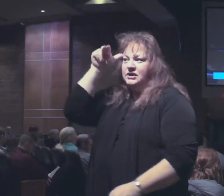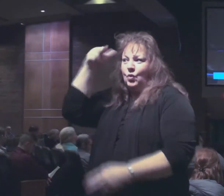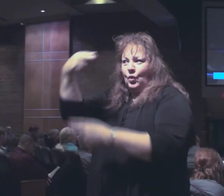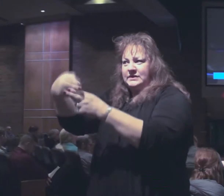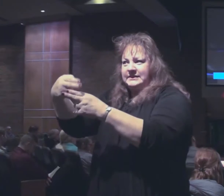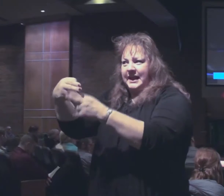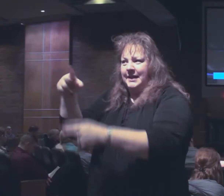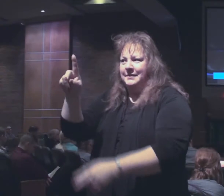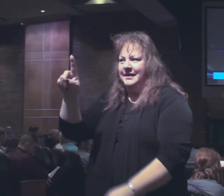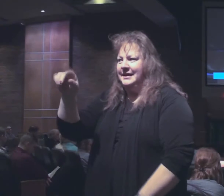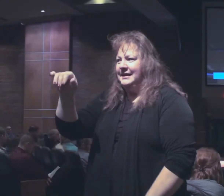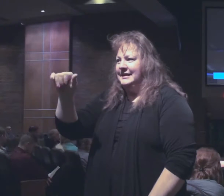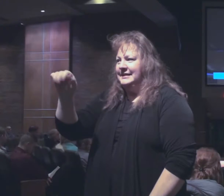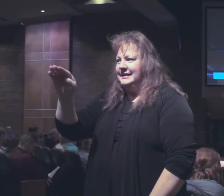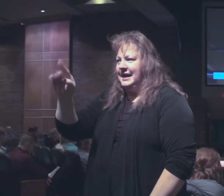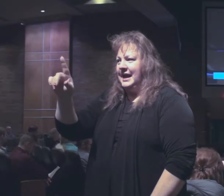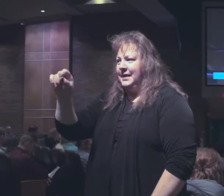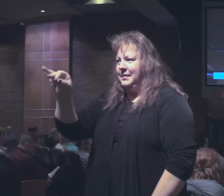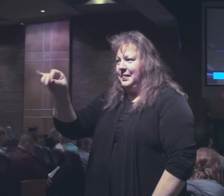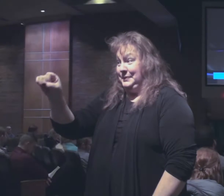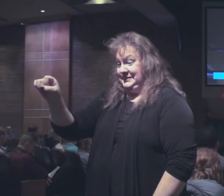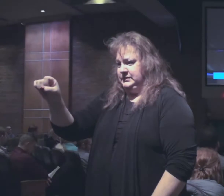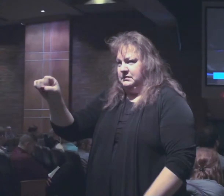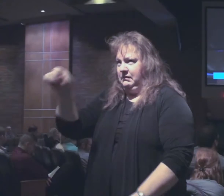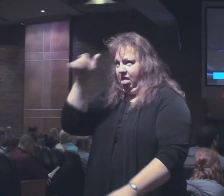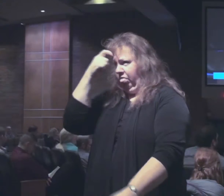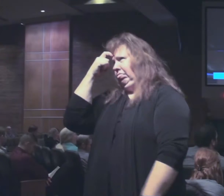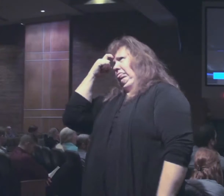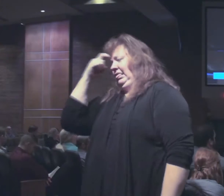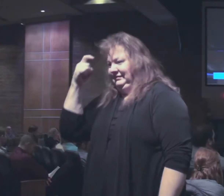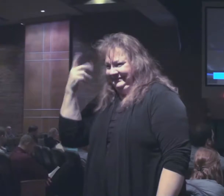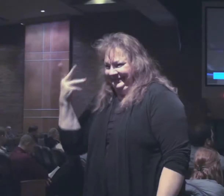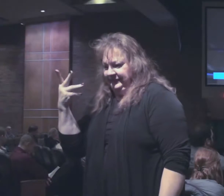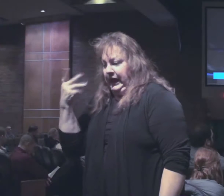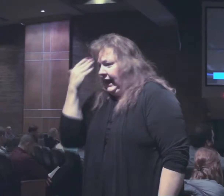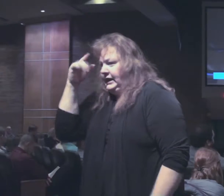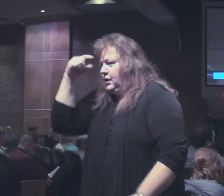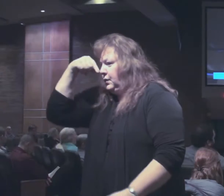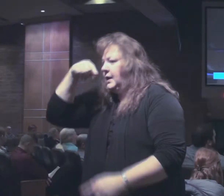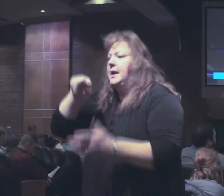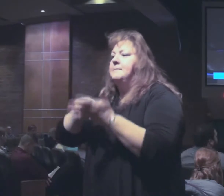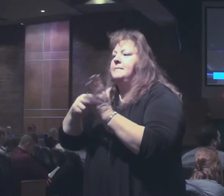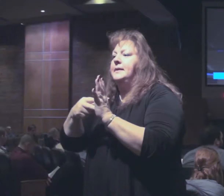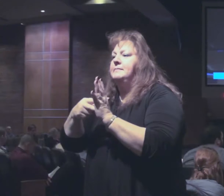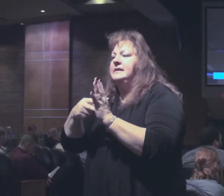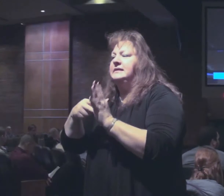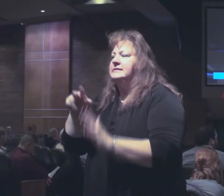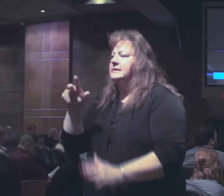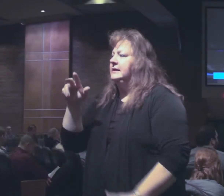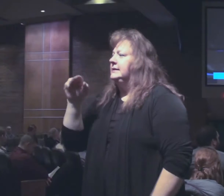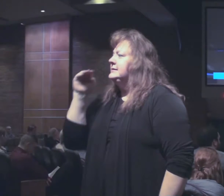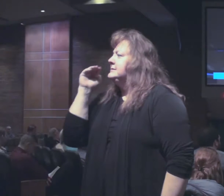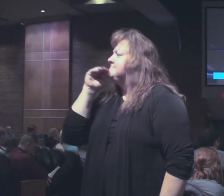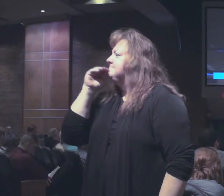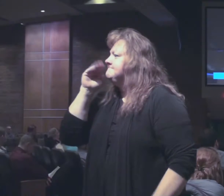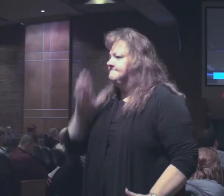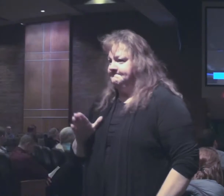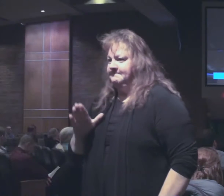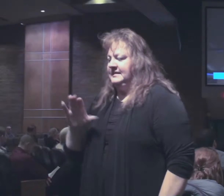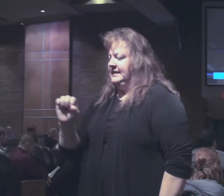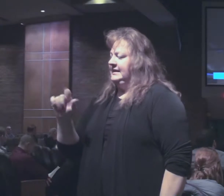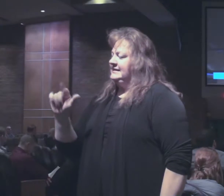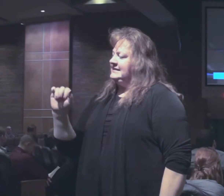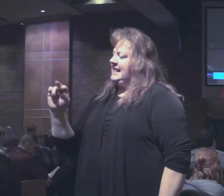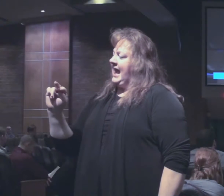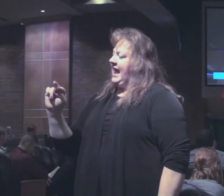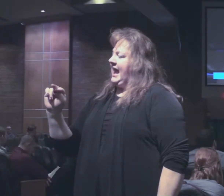named Diabolos. I always remember that. I didn't know it. It means a slanderer.